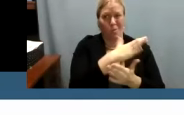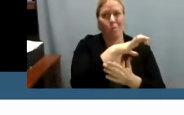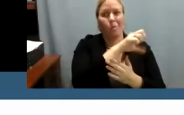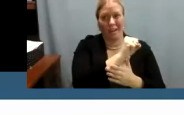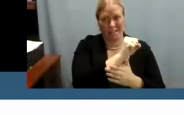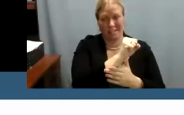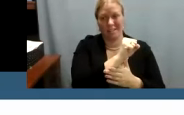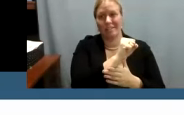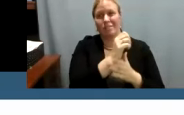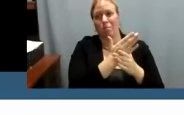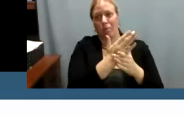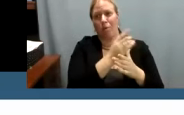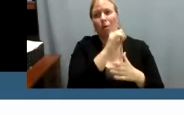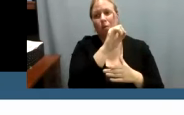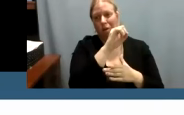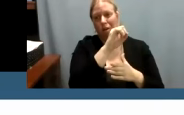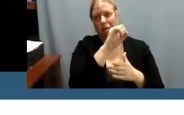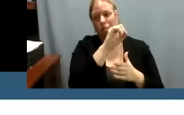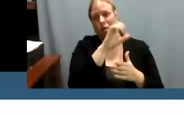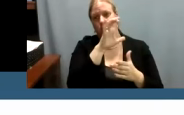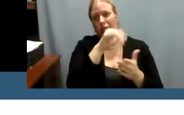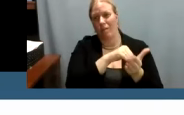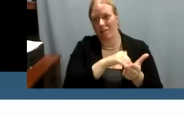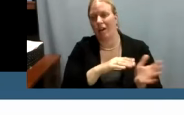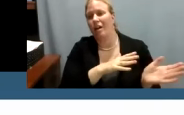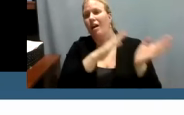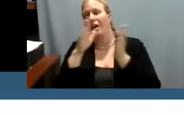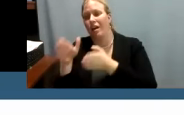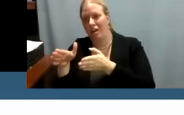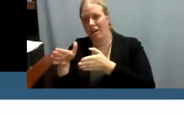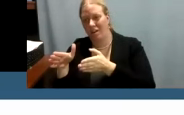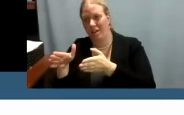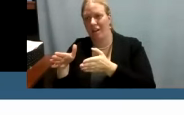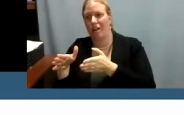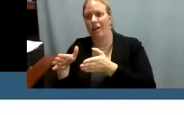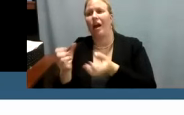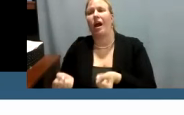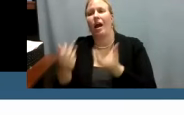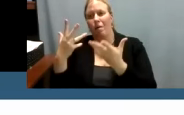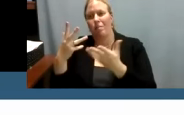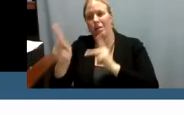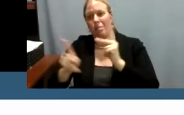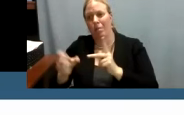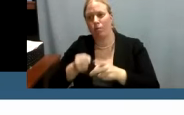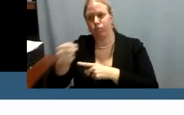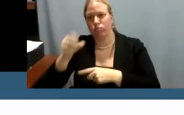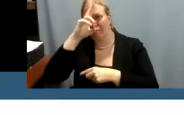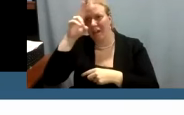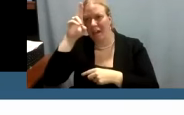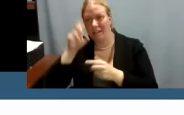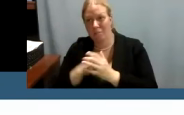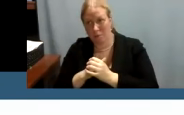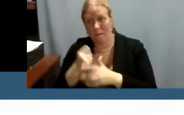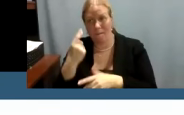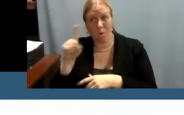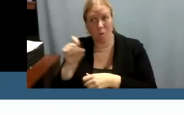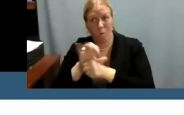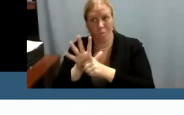and also hospitalizations um as a secondary secondary indicator including emergency room visits and so